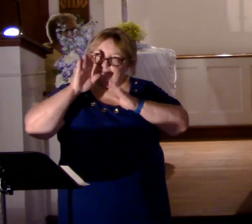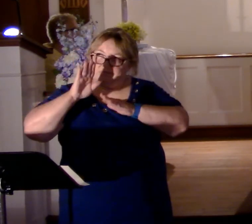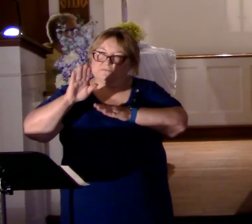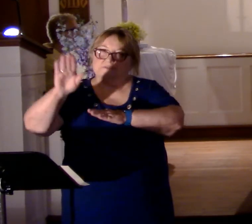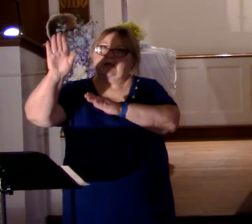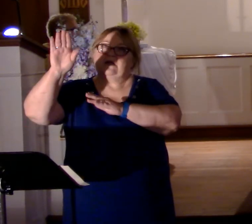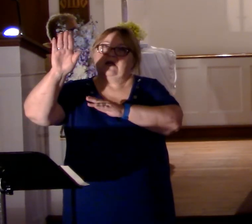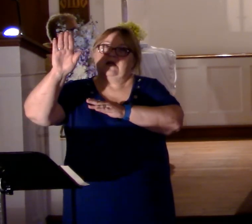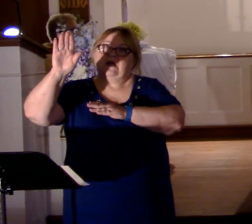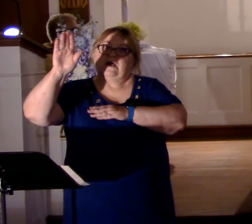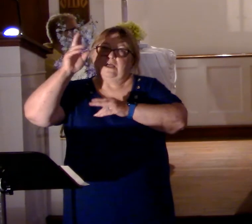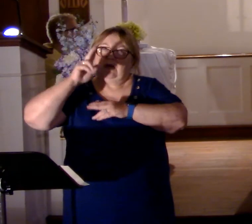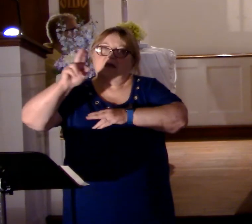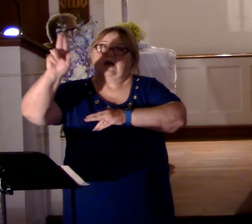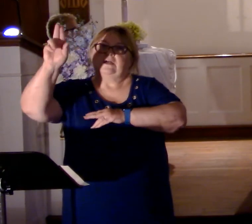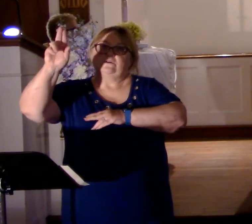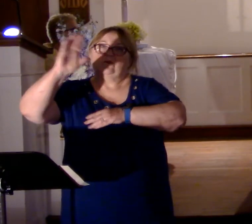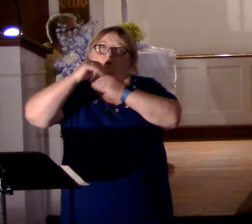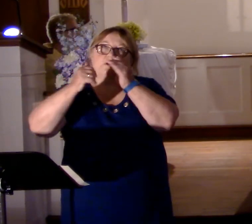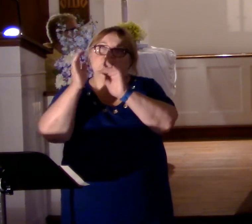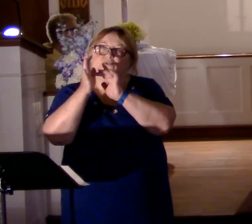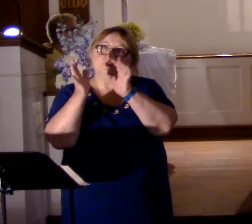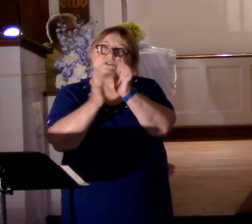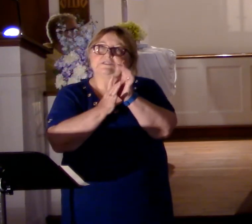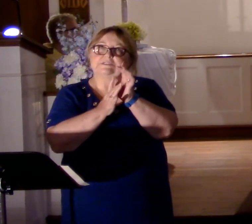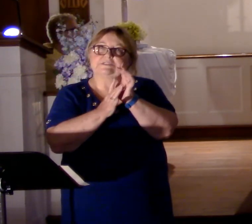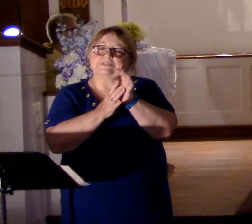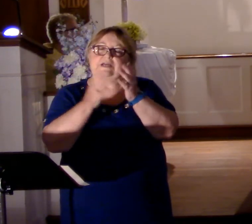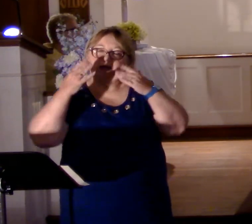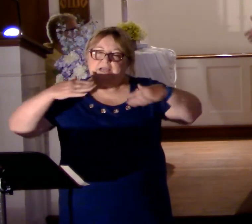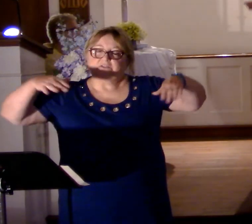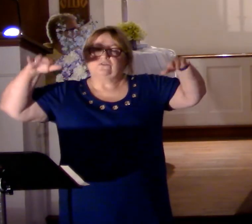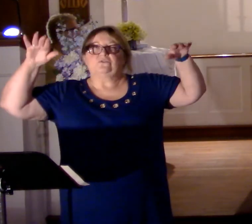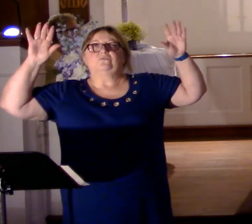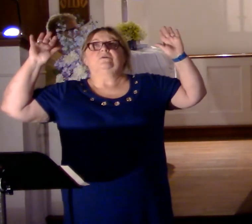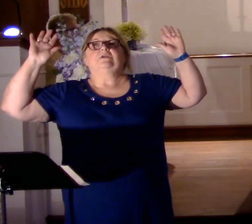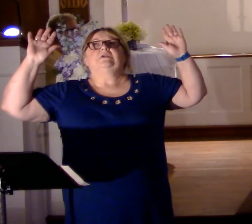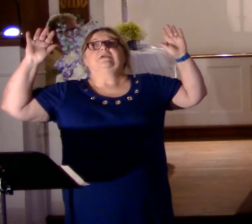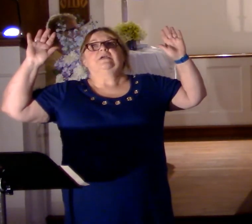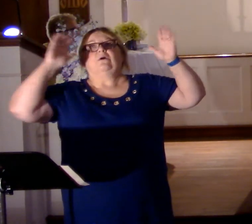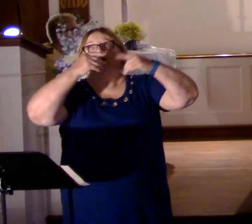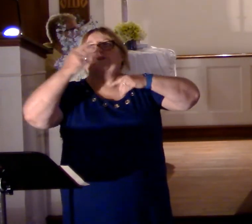allegiances. All to Jesus I surrender.